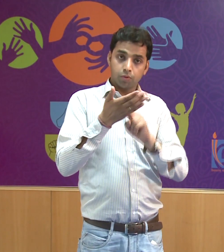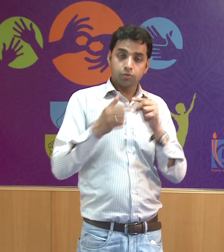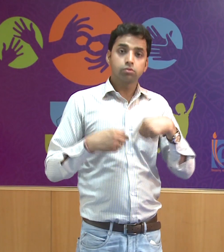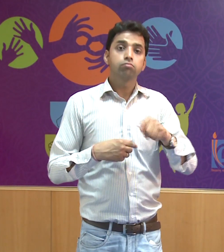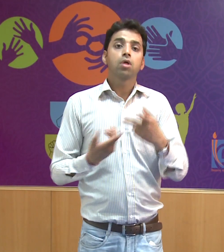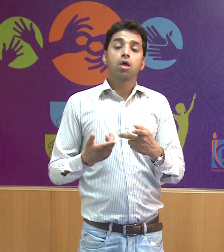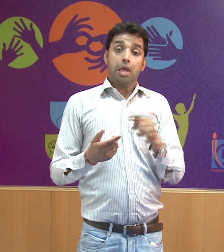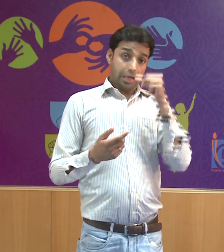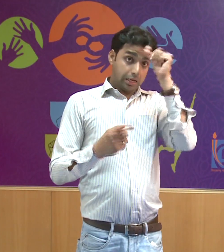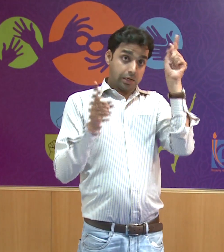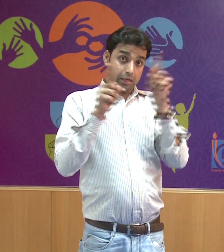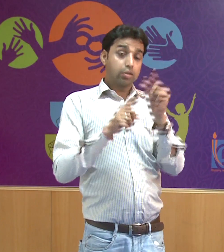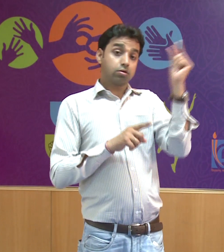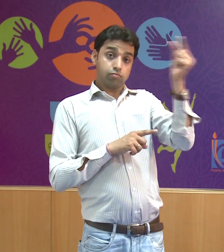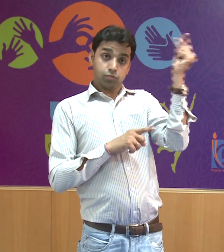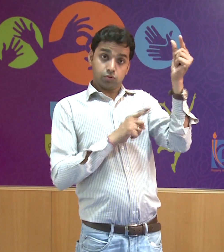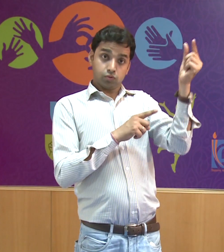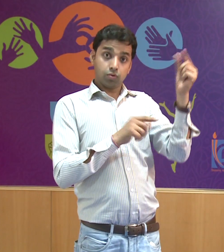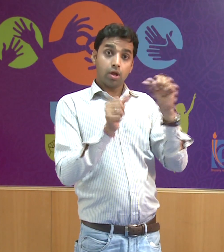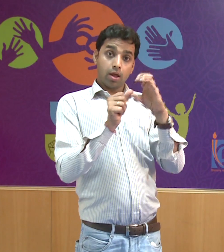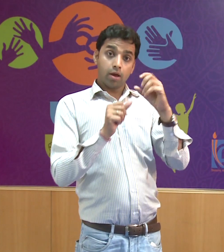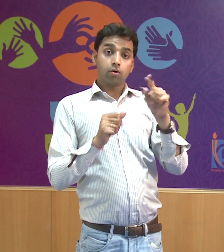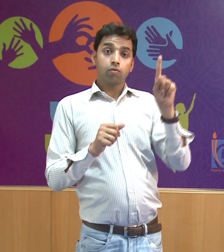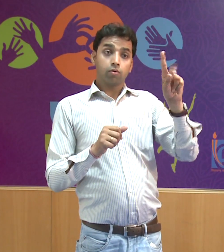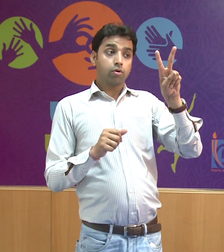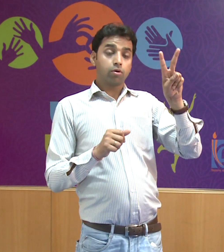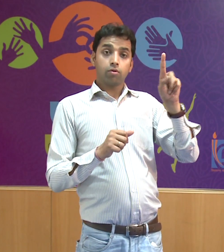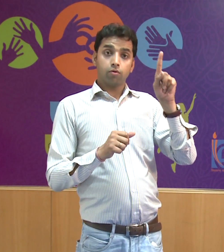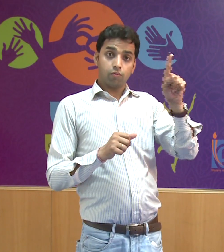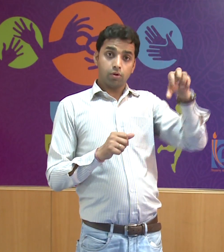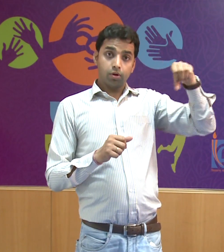Indian Universities Act of 1904.